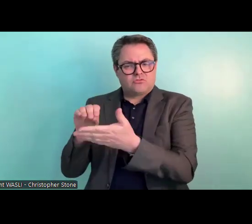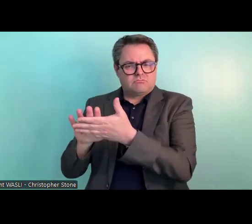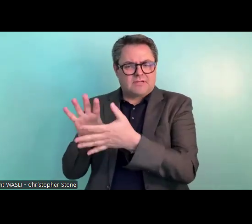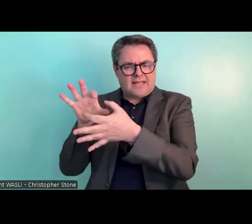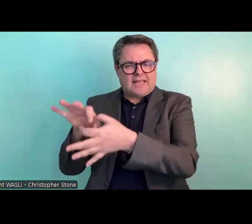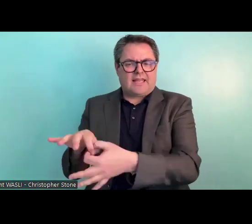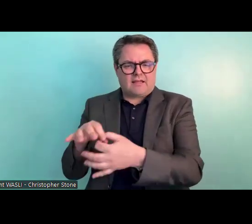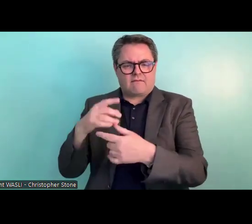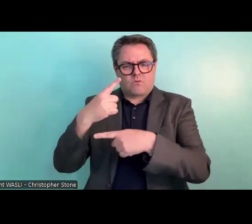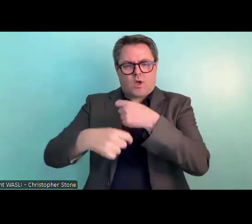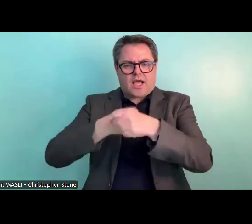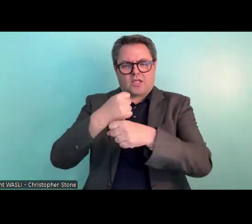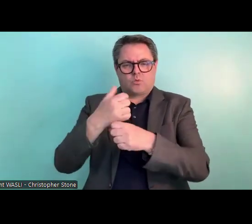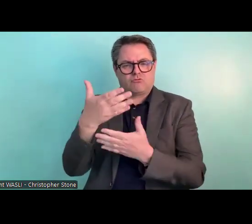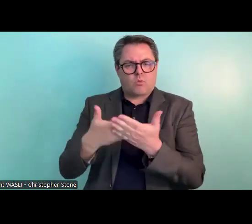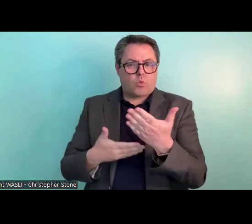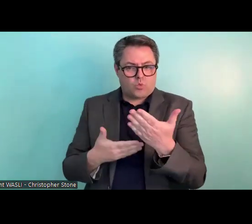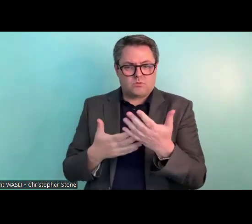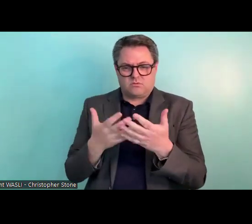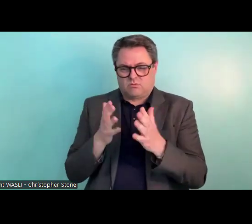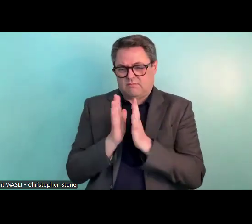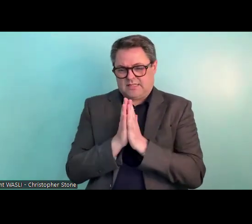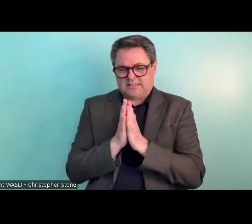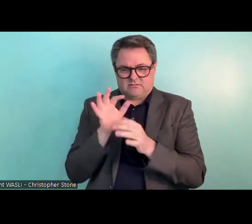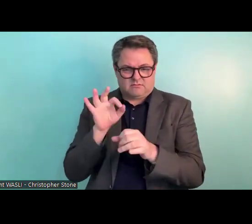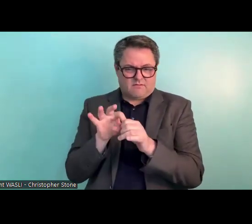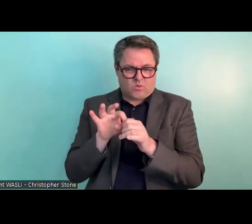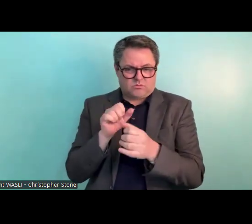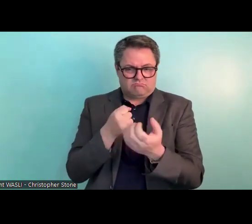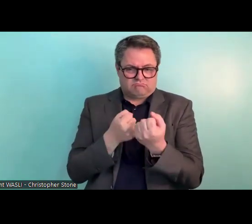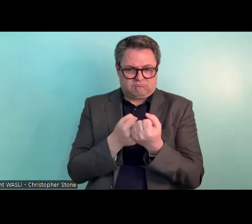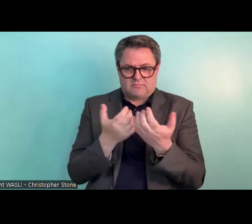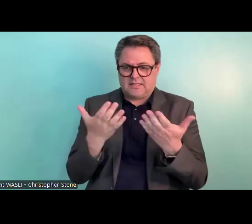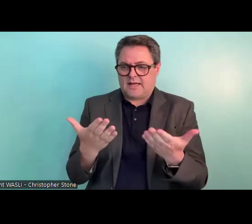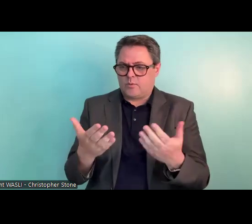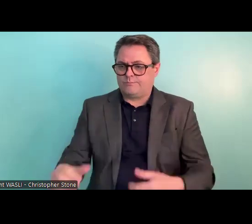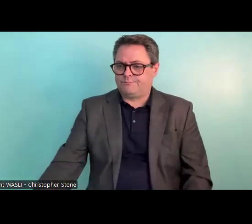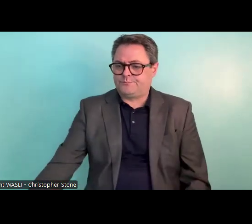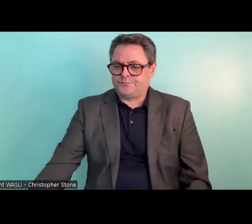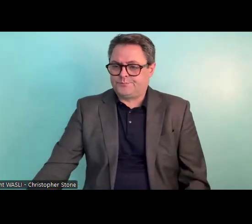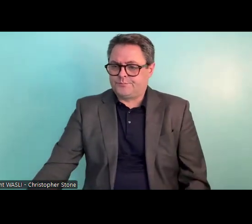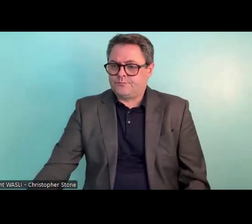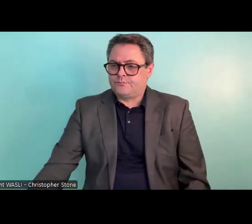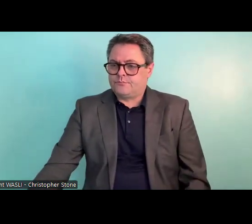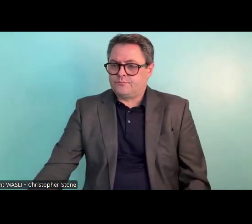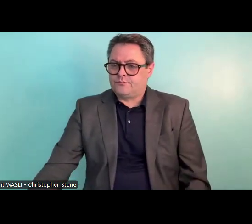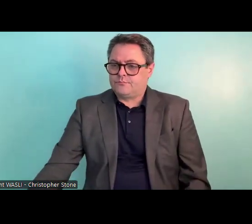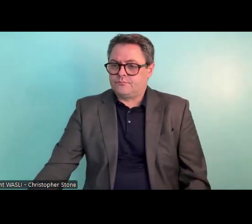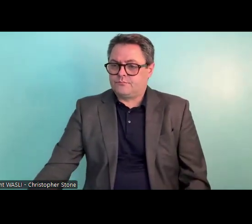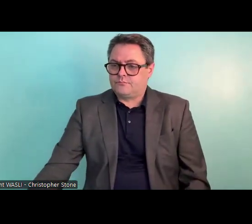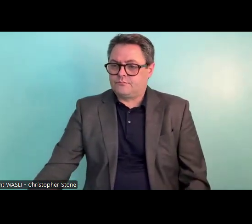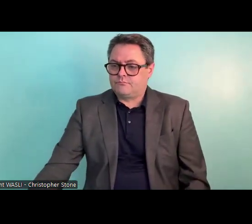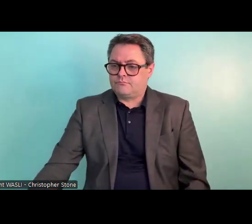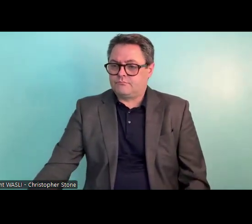So either in the voting members group or directly, we'll have shared the link for you to vote on supporting the annual